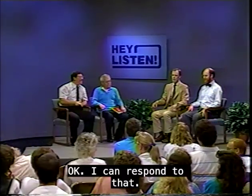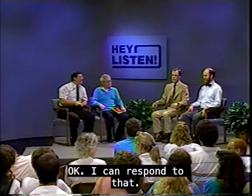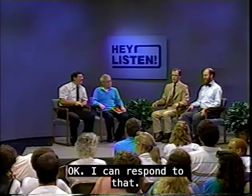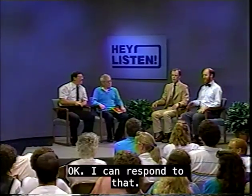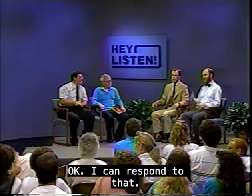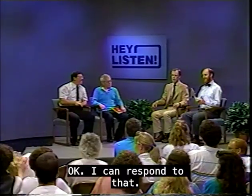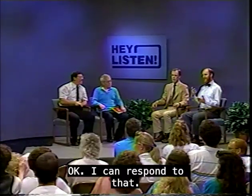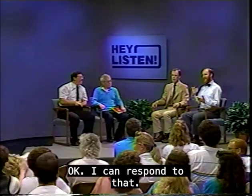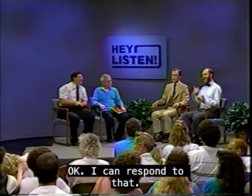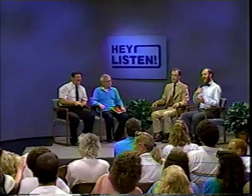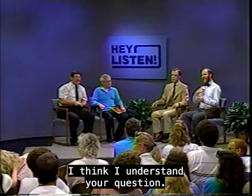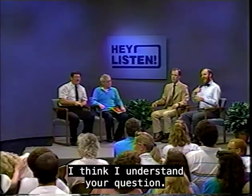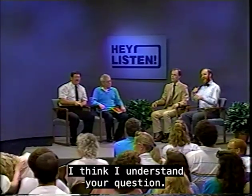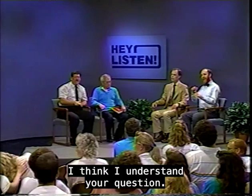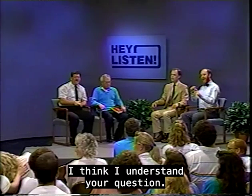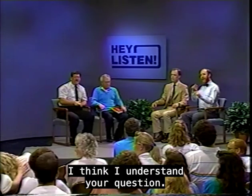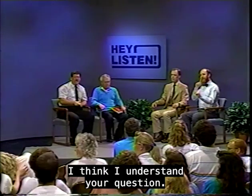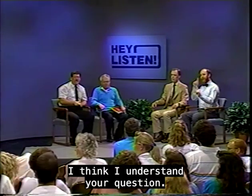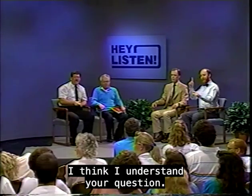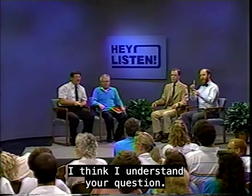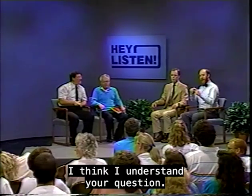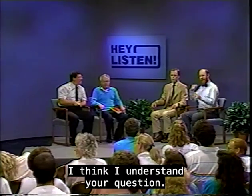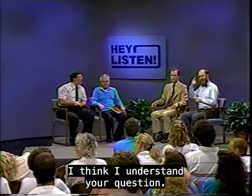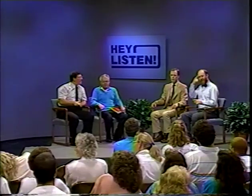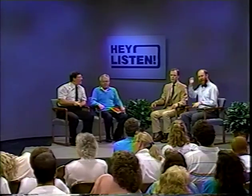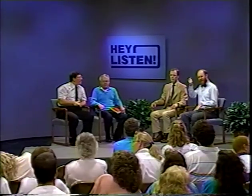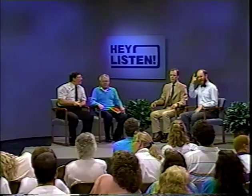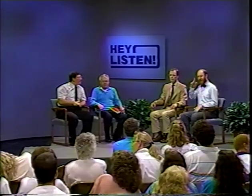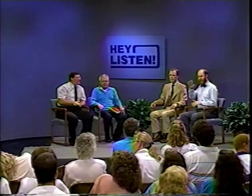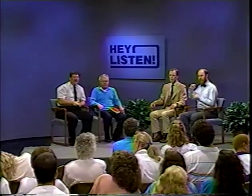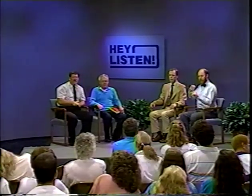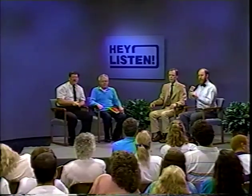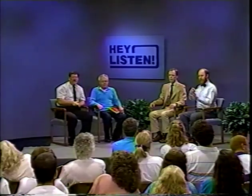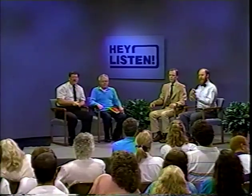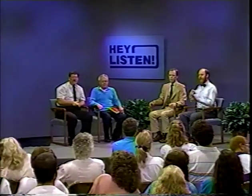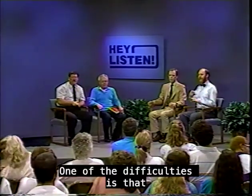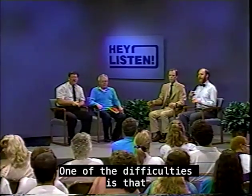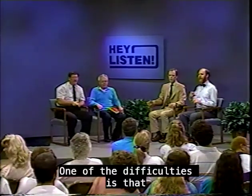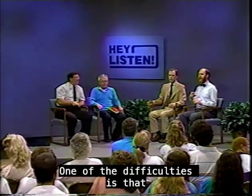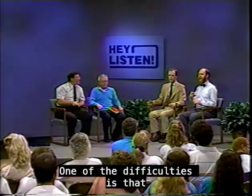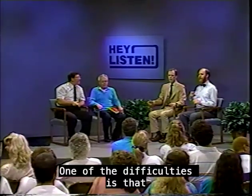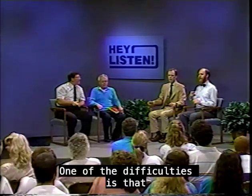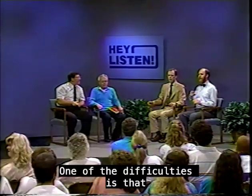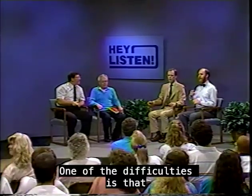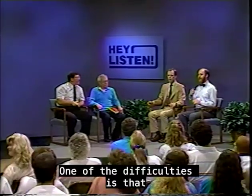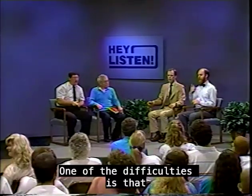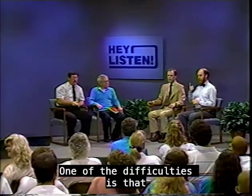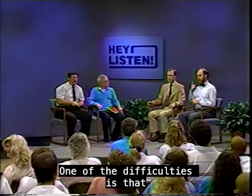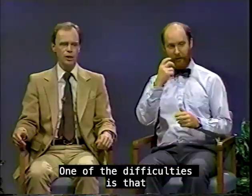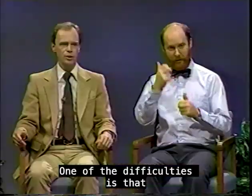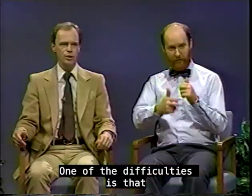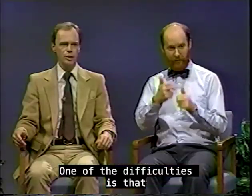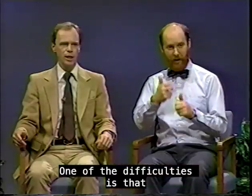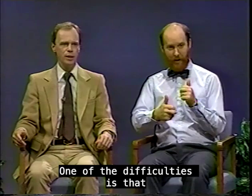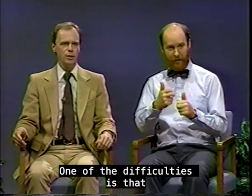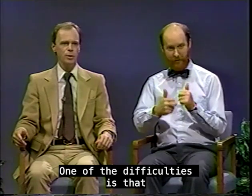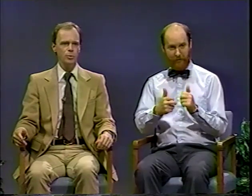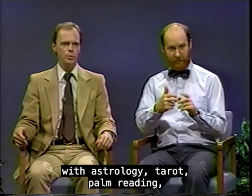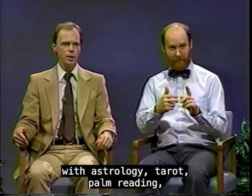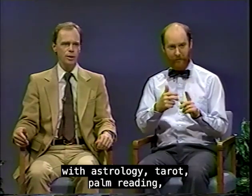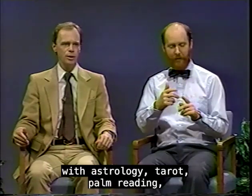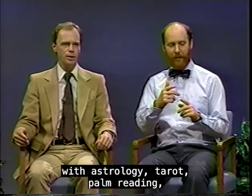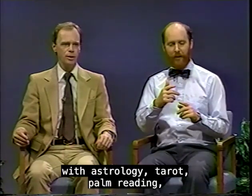Okay, I can respond to that. I think I understand your question. One of the difficulties is